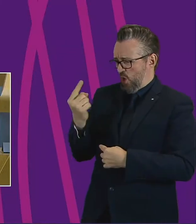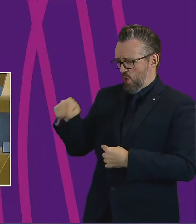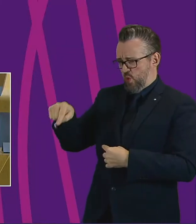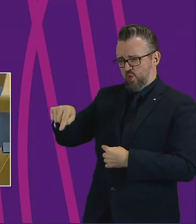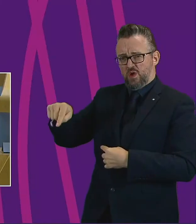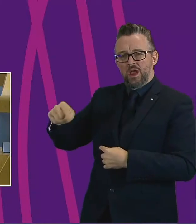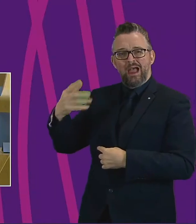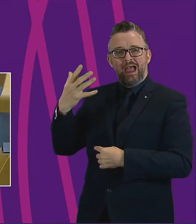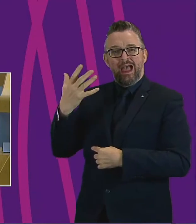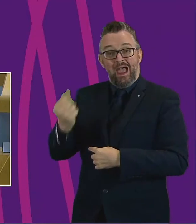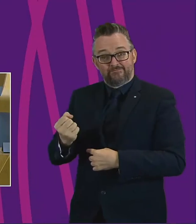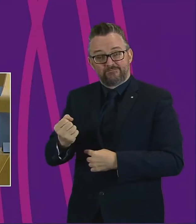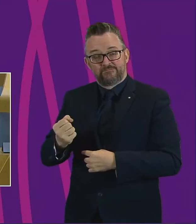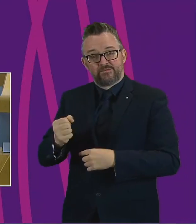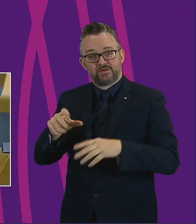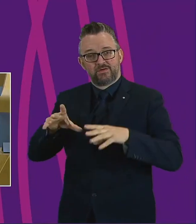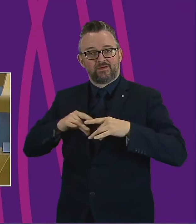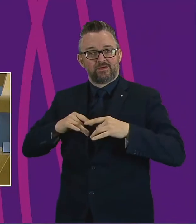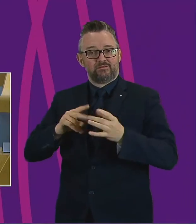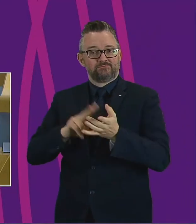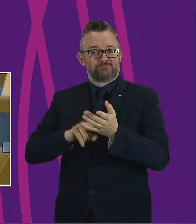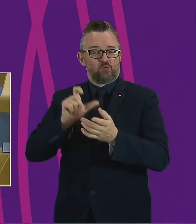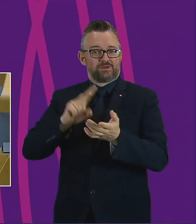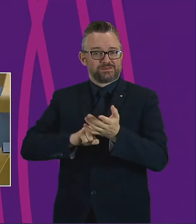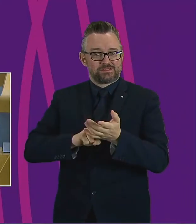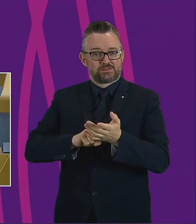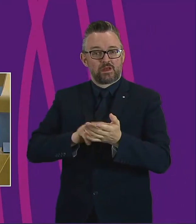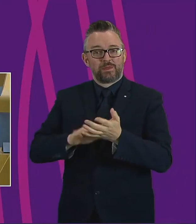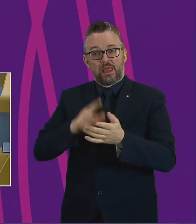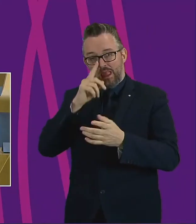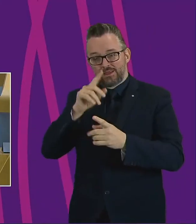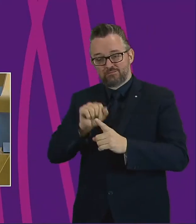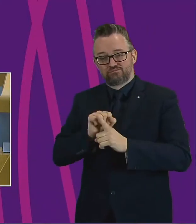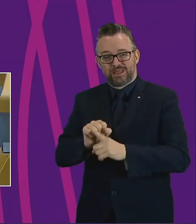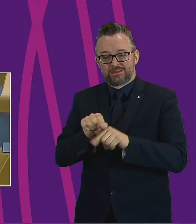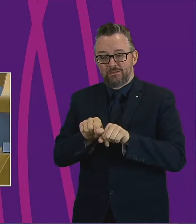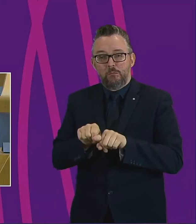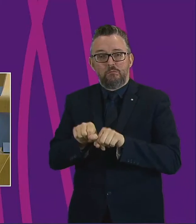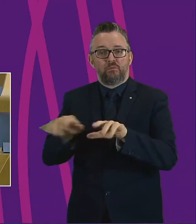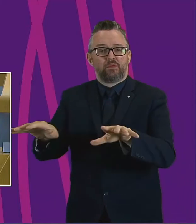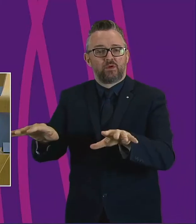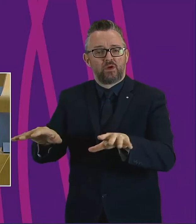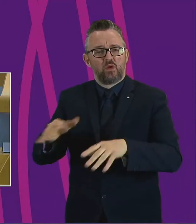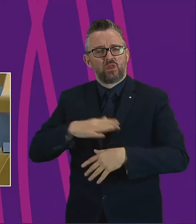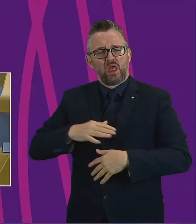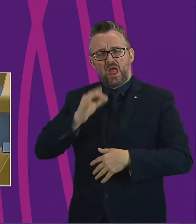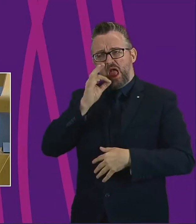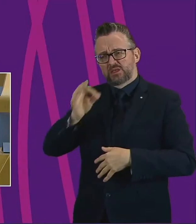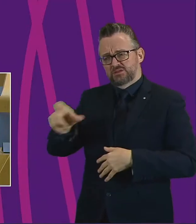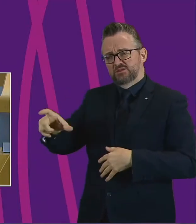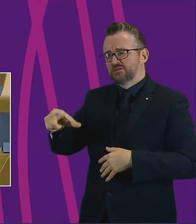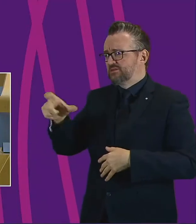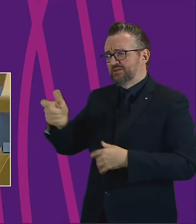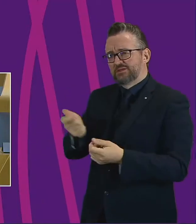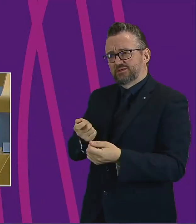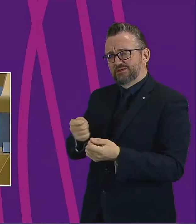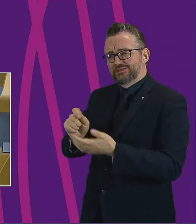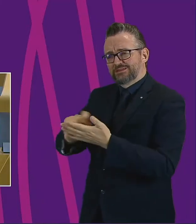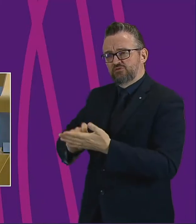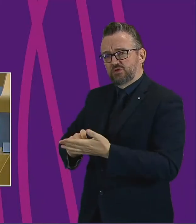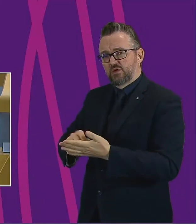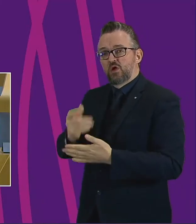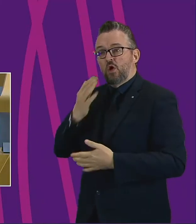minimise transmission within that hospital setting. So can the Cabinet Secretary advise when the Scottish Government